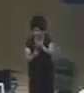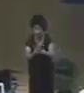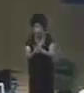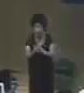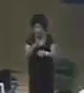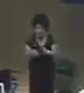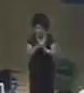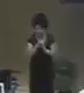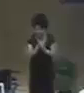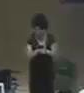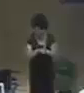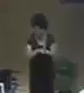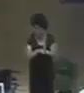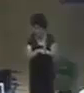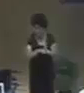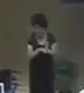we offer.